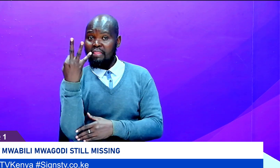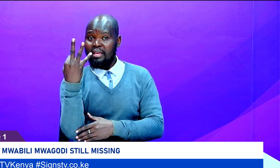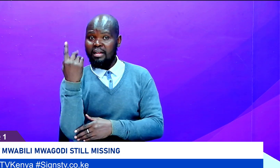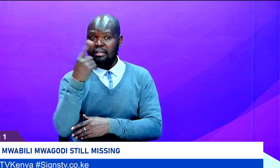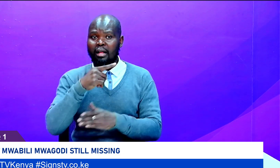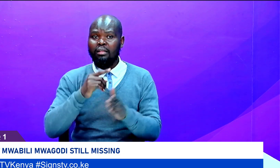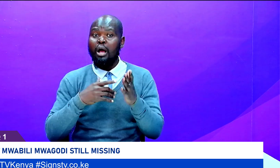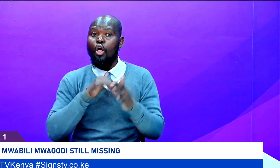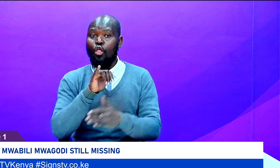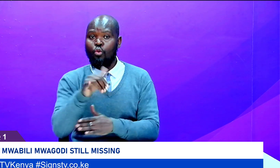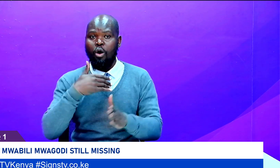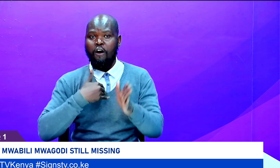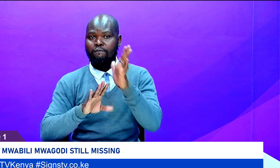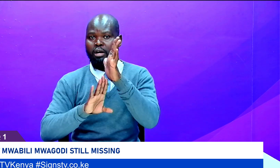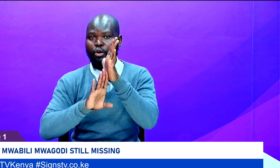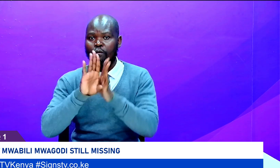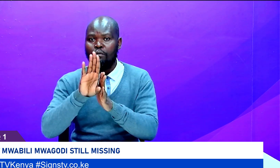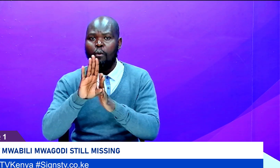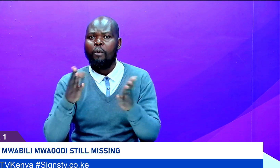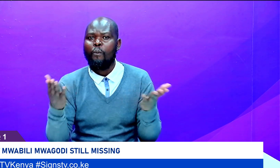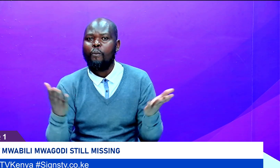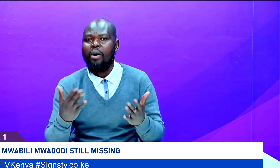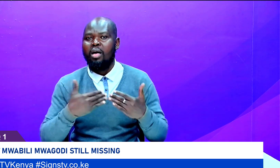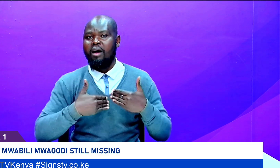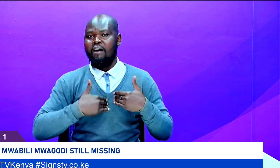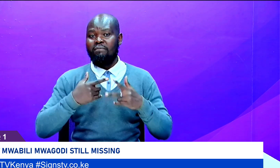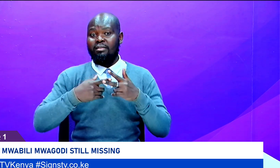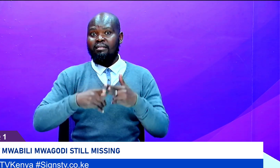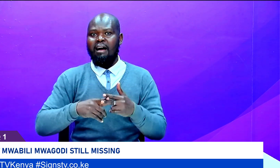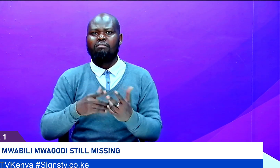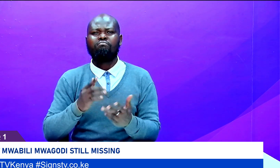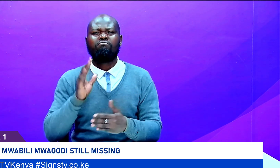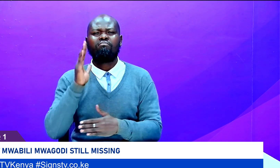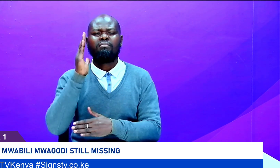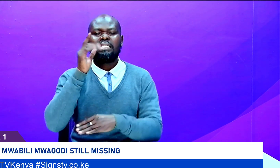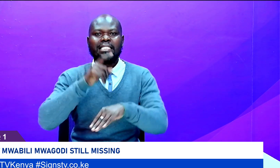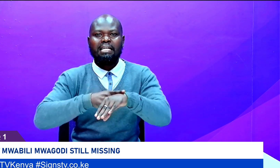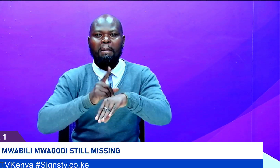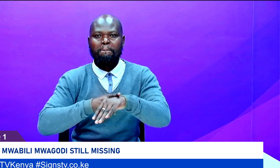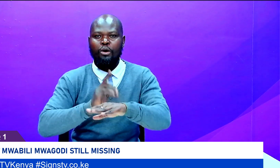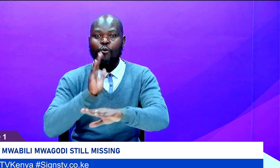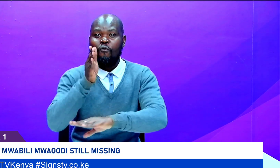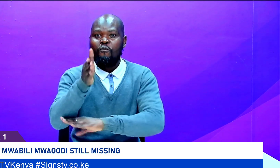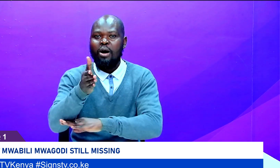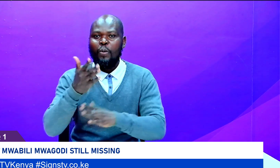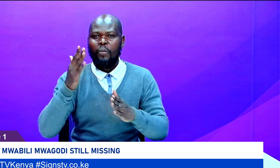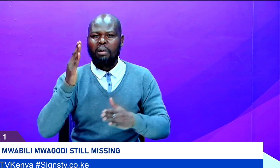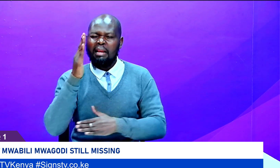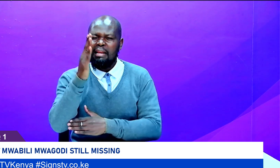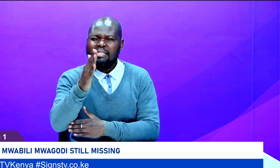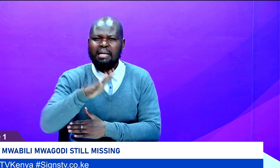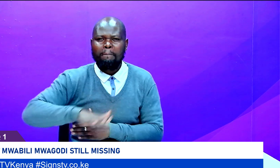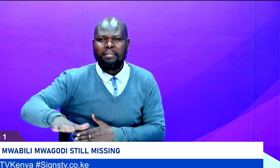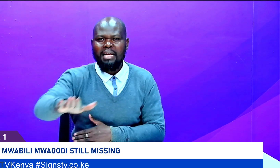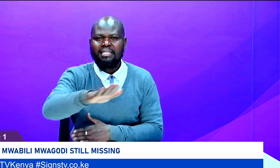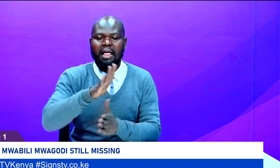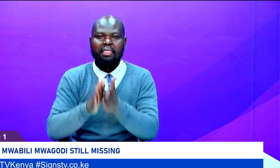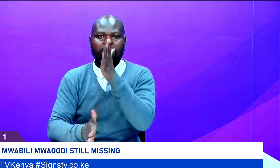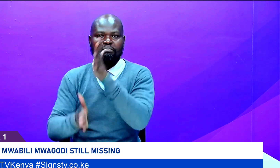These developments have raised alarm over the shrinking space for civil society in East Africa.